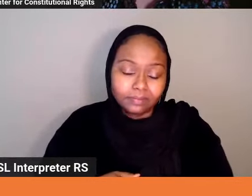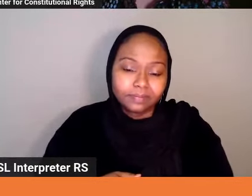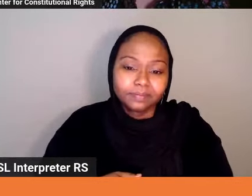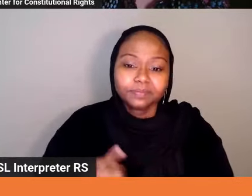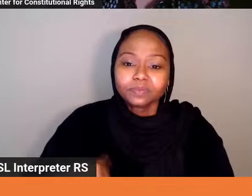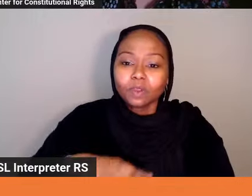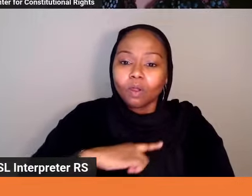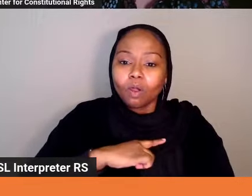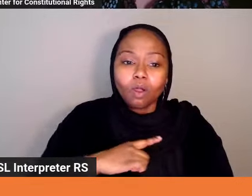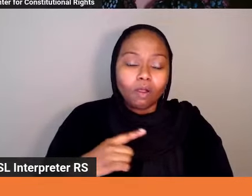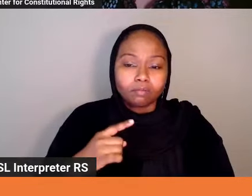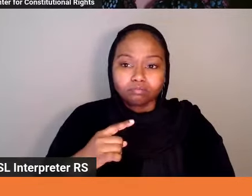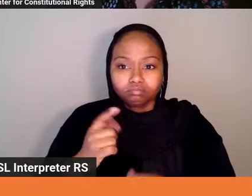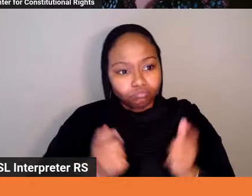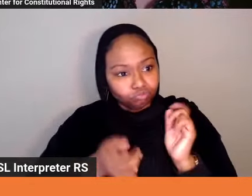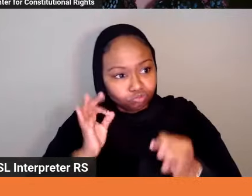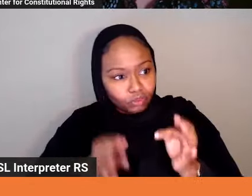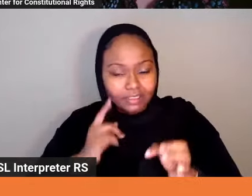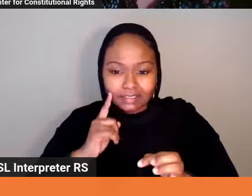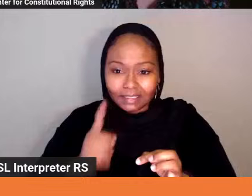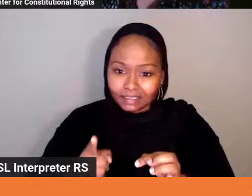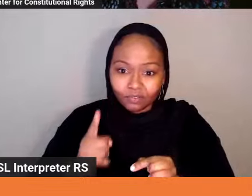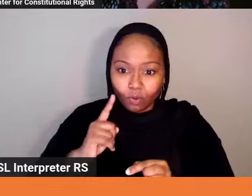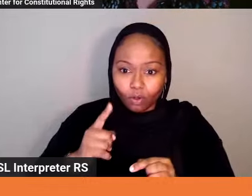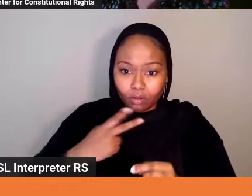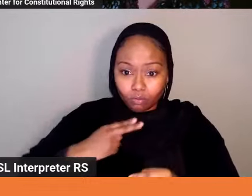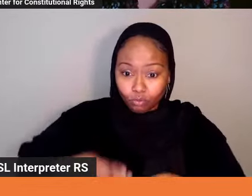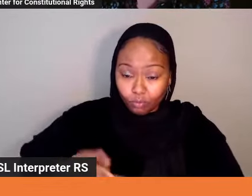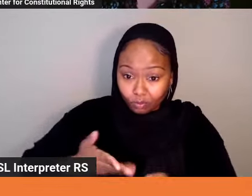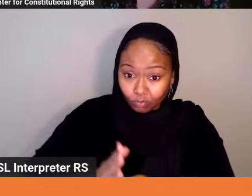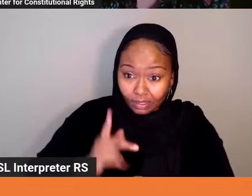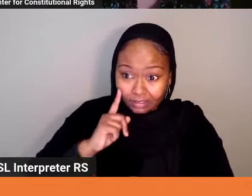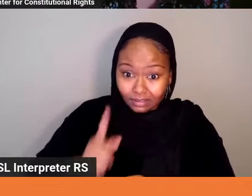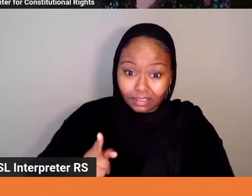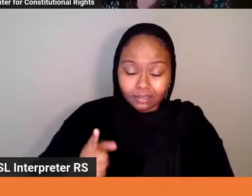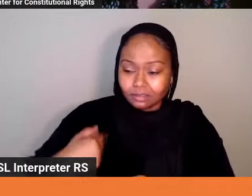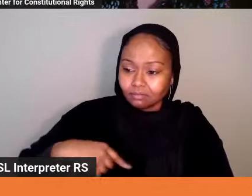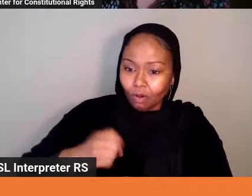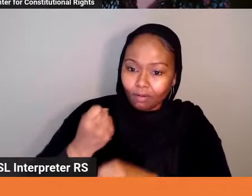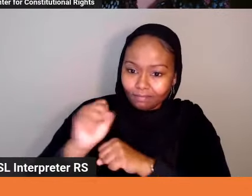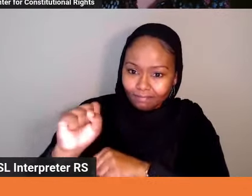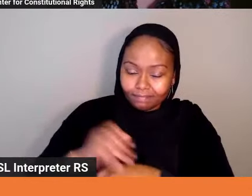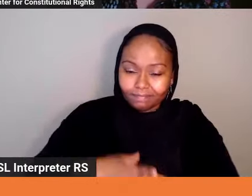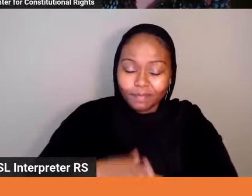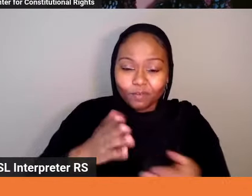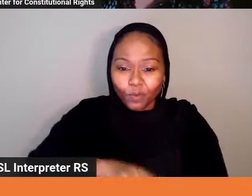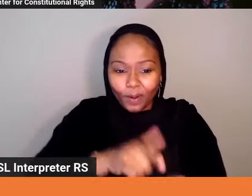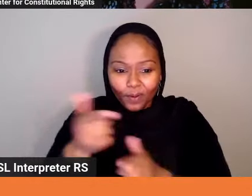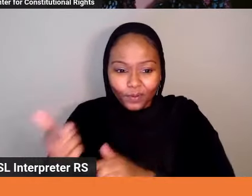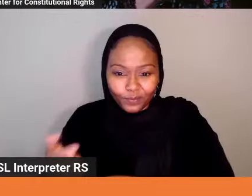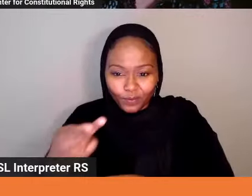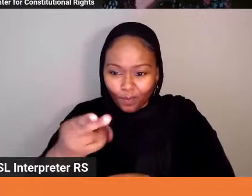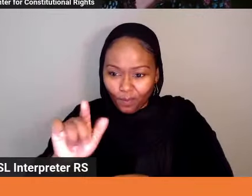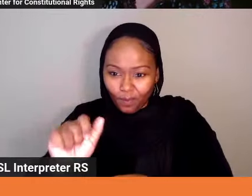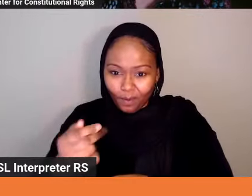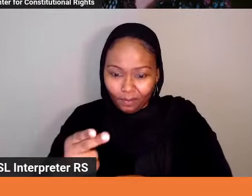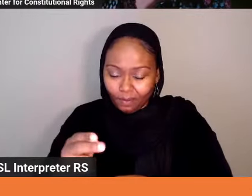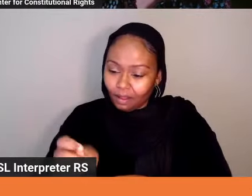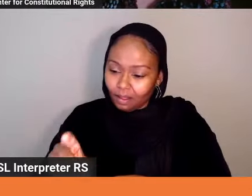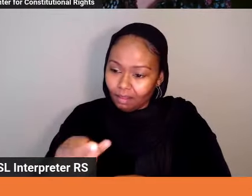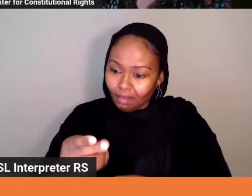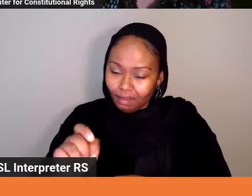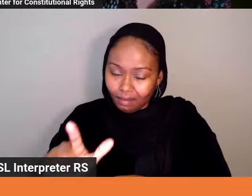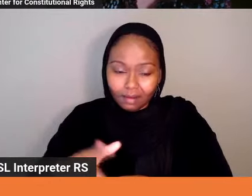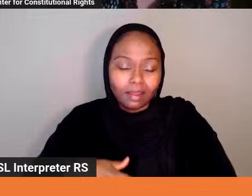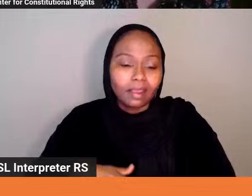and transformation. Before I hand this off to my co-organizer, Maha, who will help ground us today, I